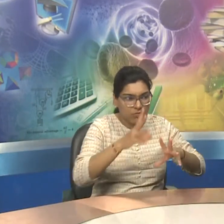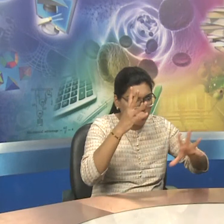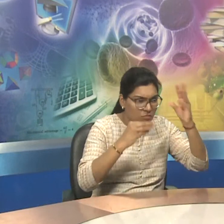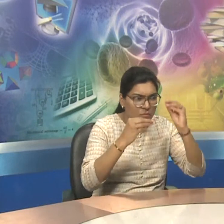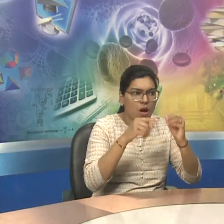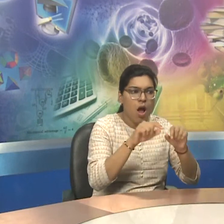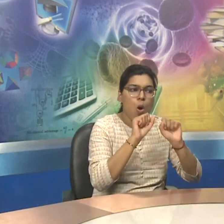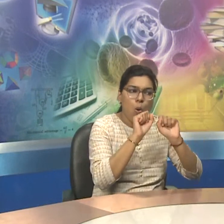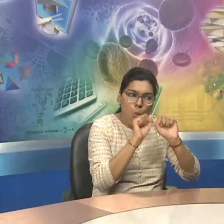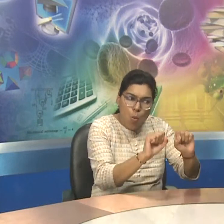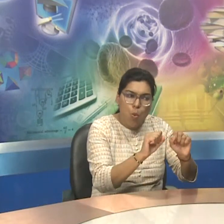national,